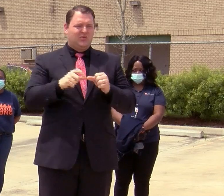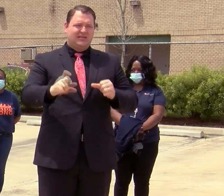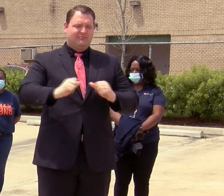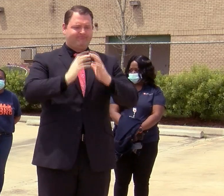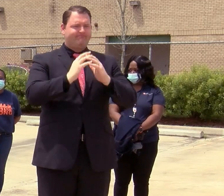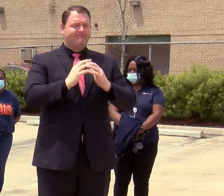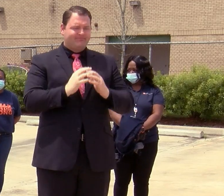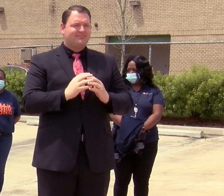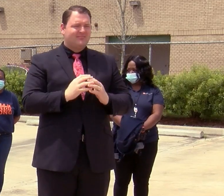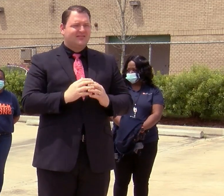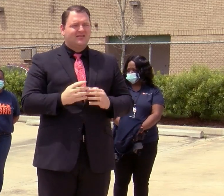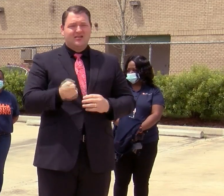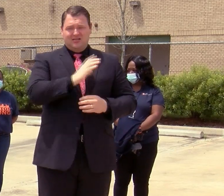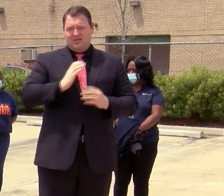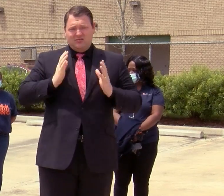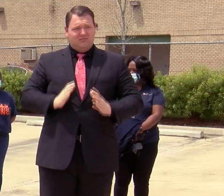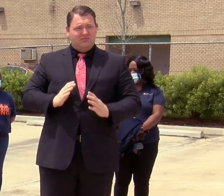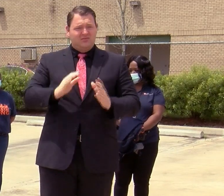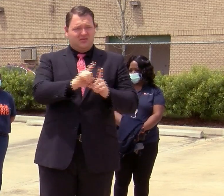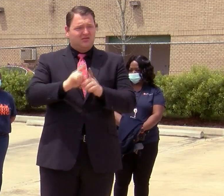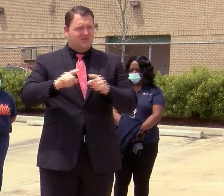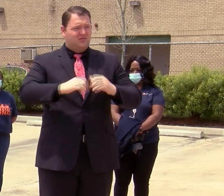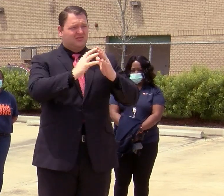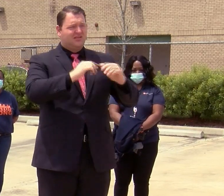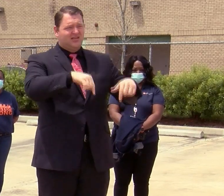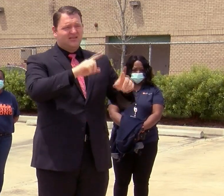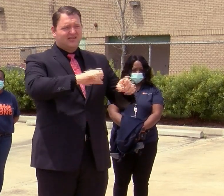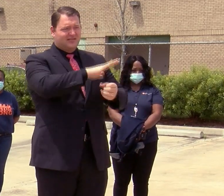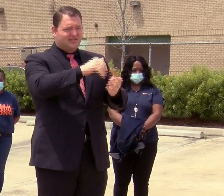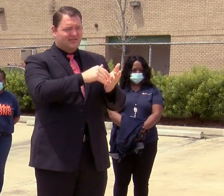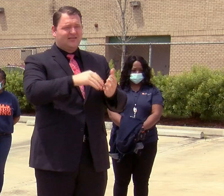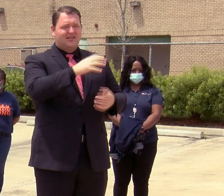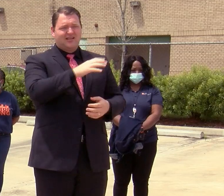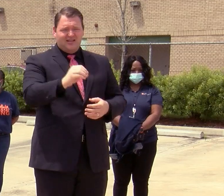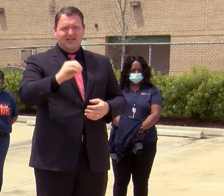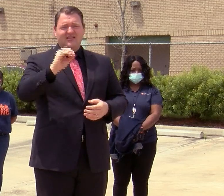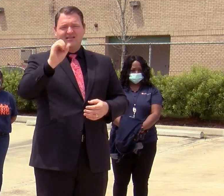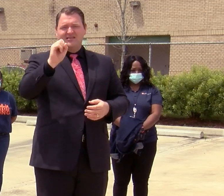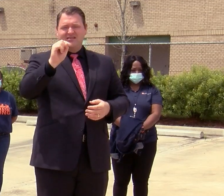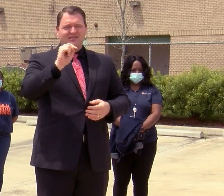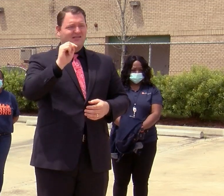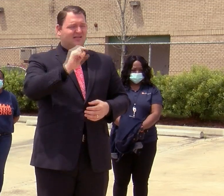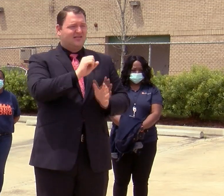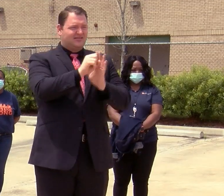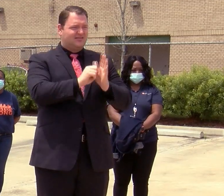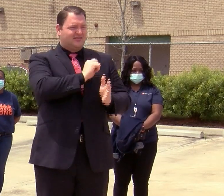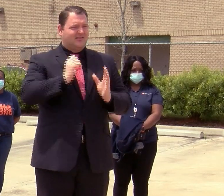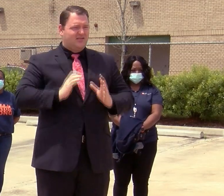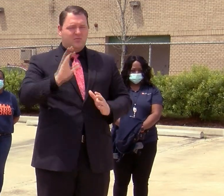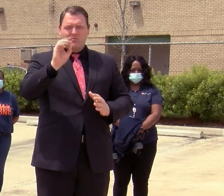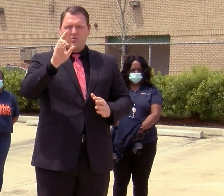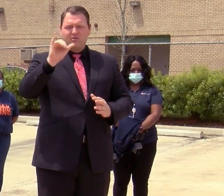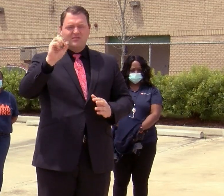wanting the testing site here at Worthing, State Senator Boris Miles has been an advocate champion of putting a testing